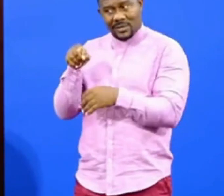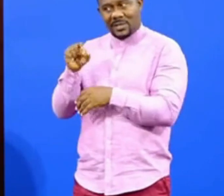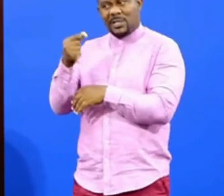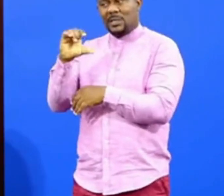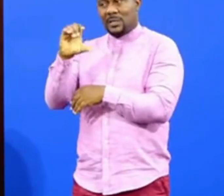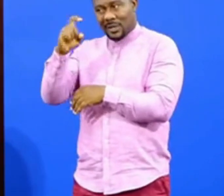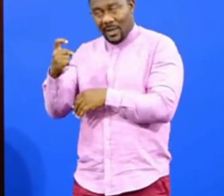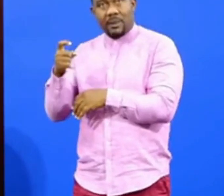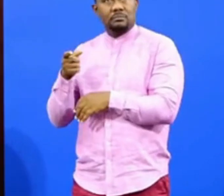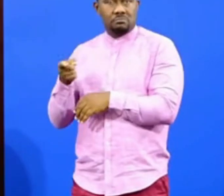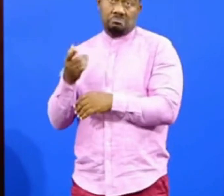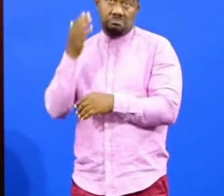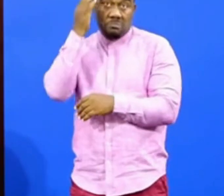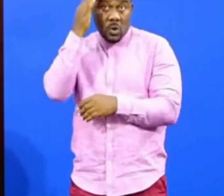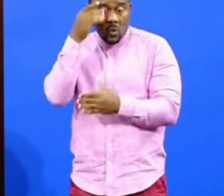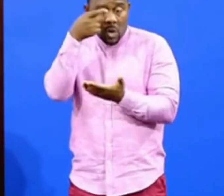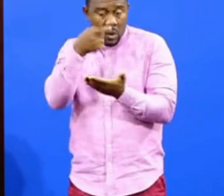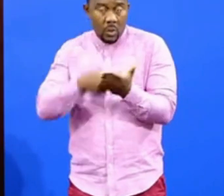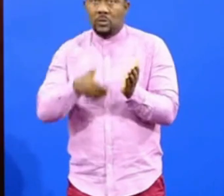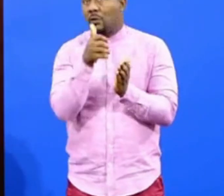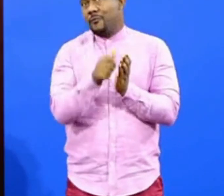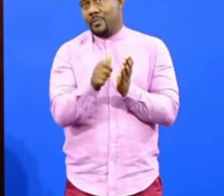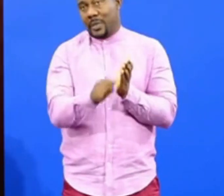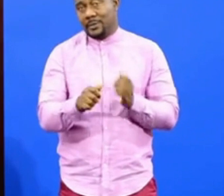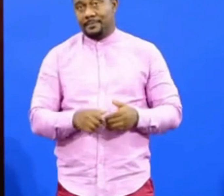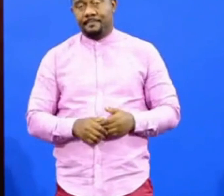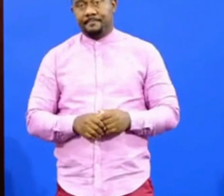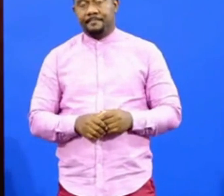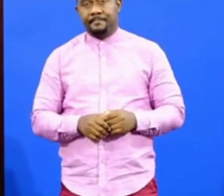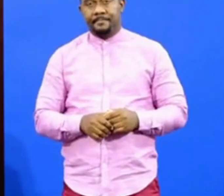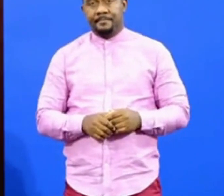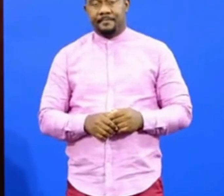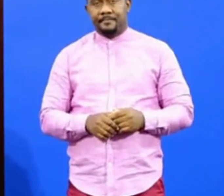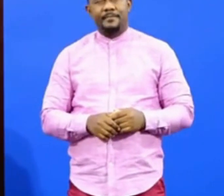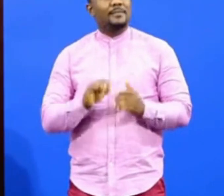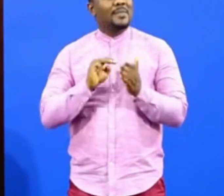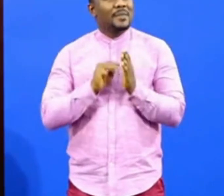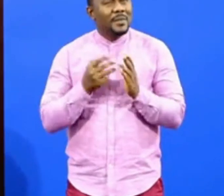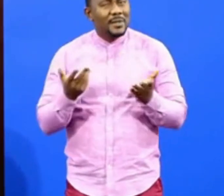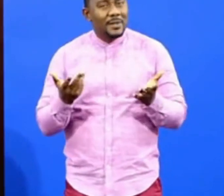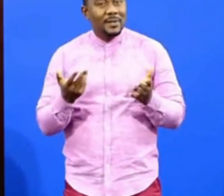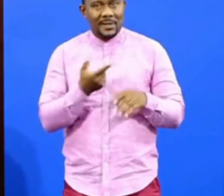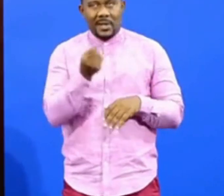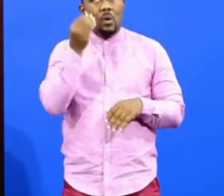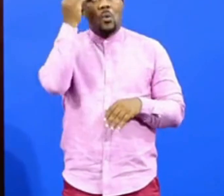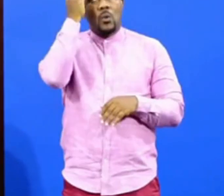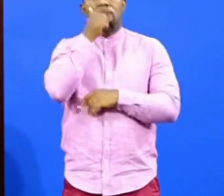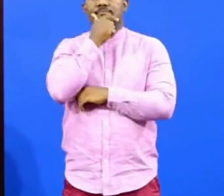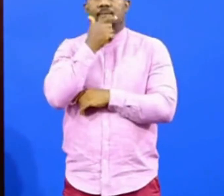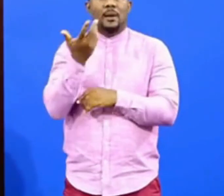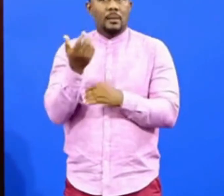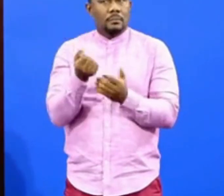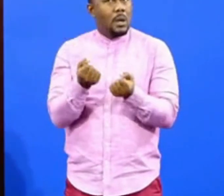of transparency. We start to bring transparency into the market. What that means is that they can make, educated decisions about how